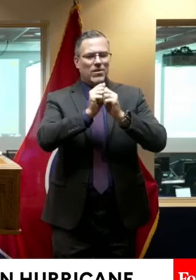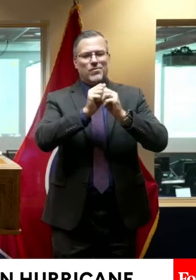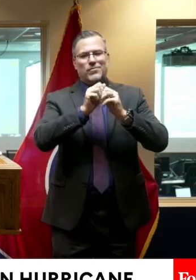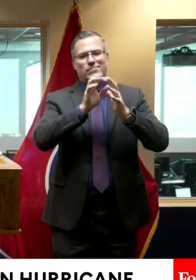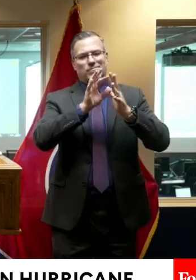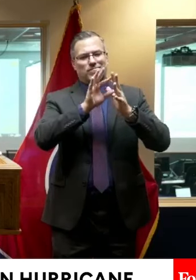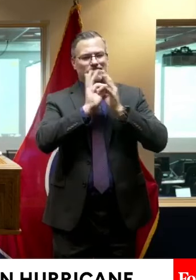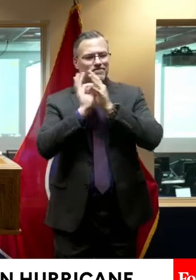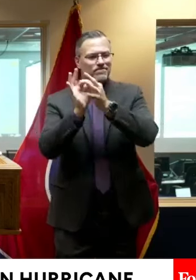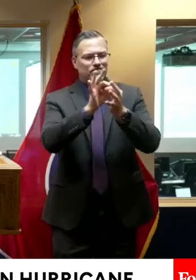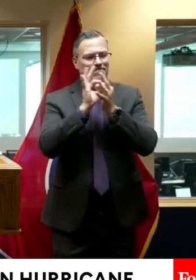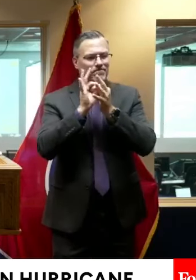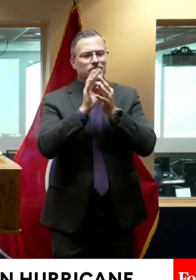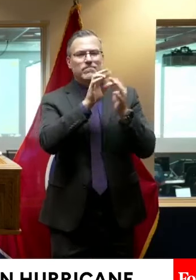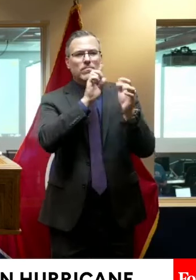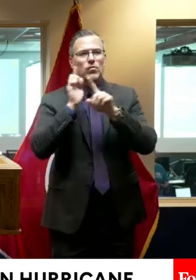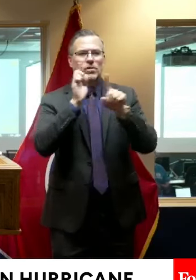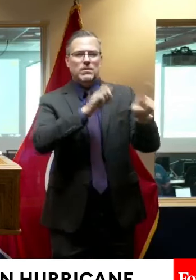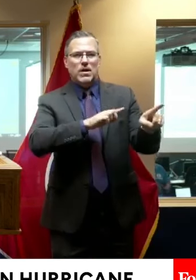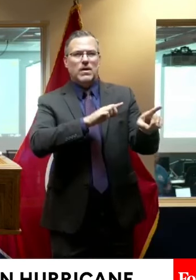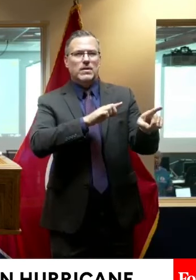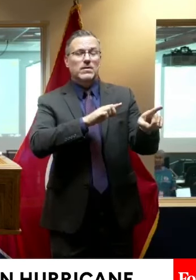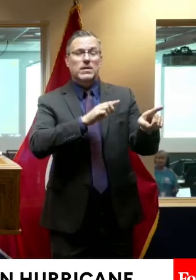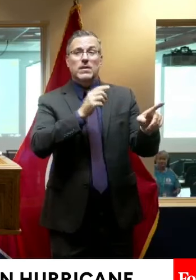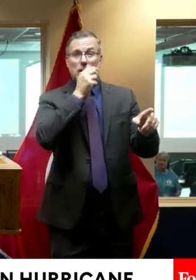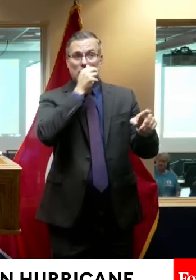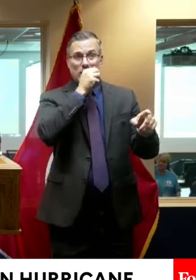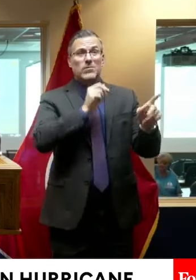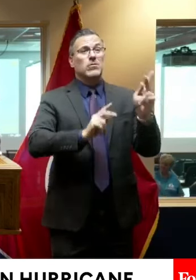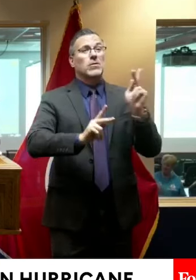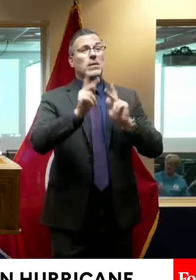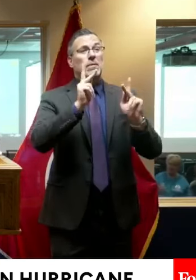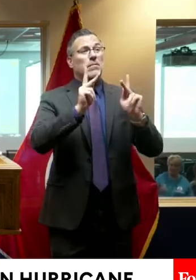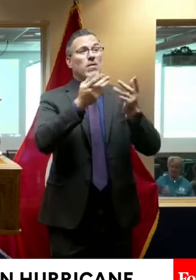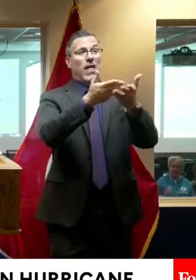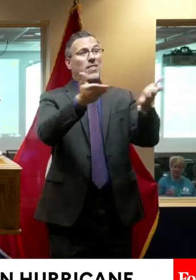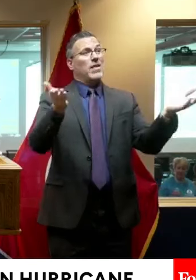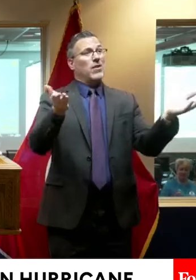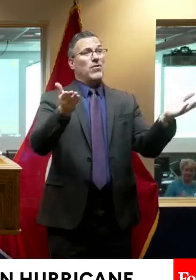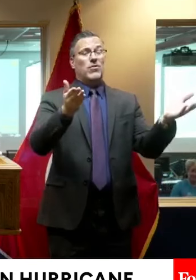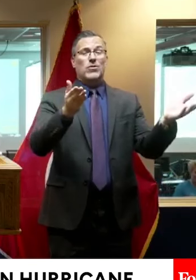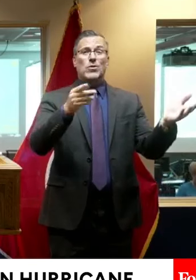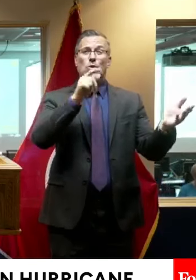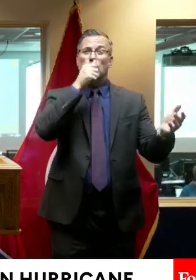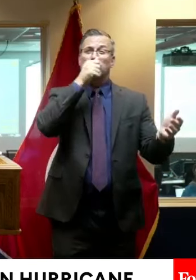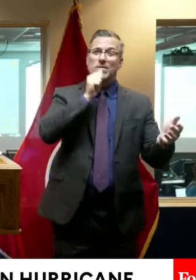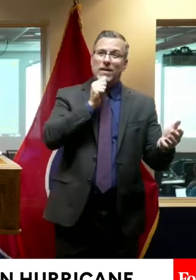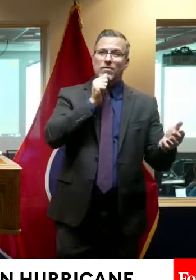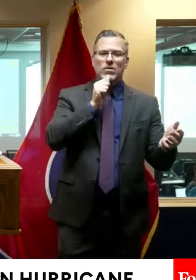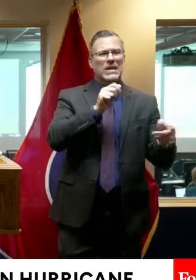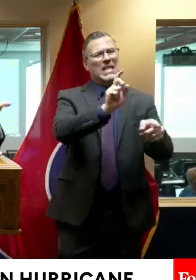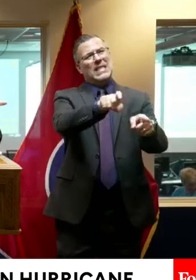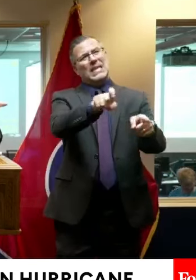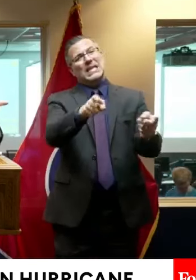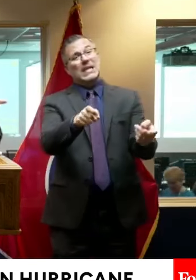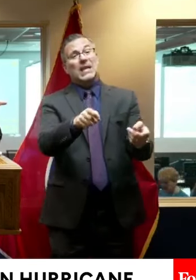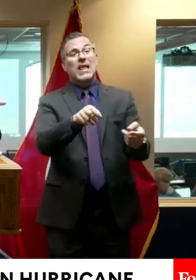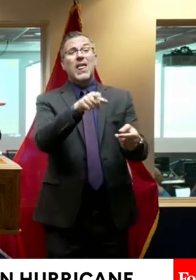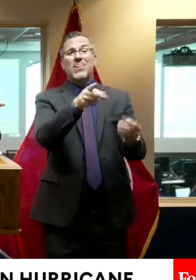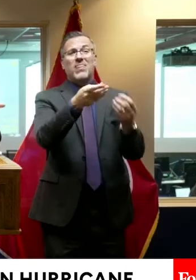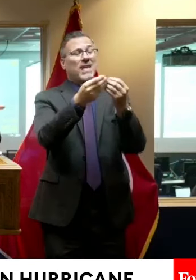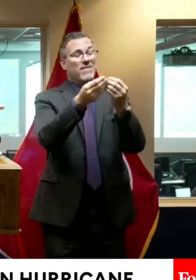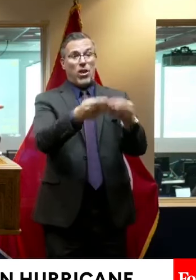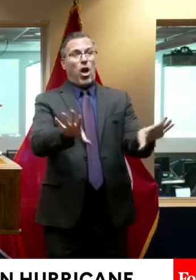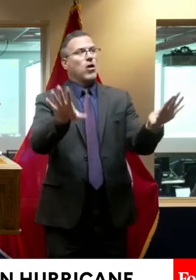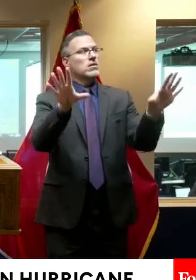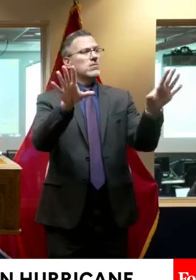immediate response that people out there that are hurting need. These people have lost everything, many of